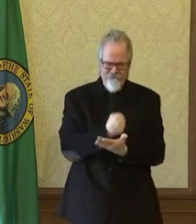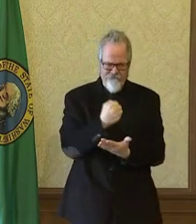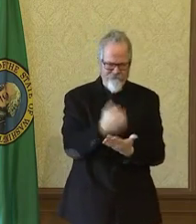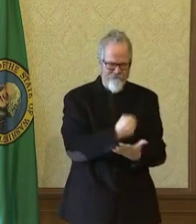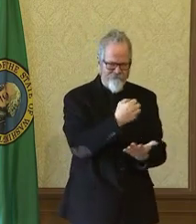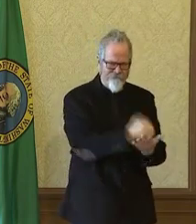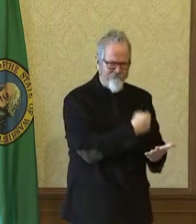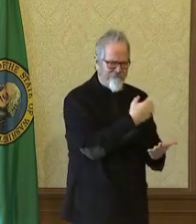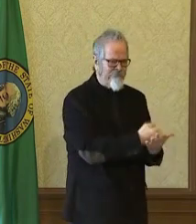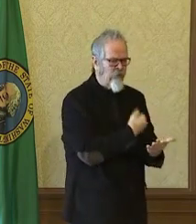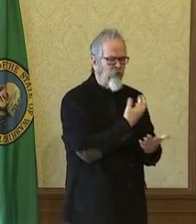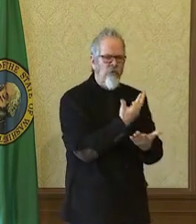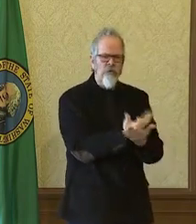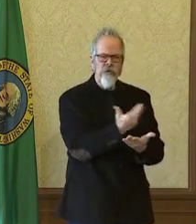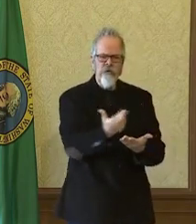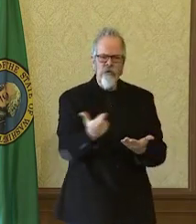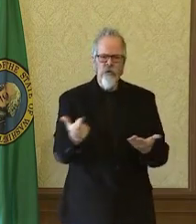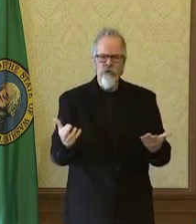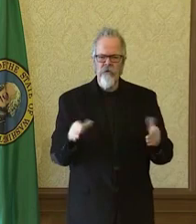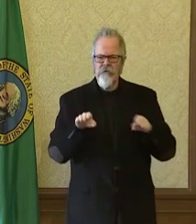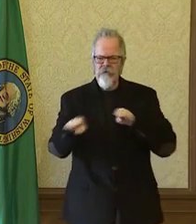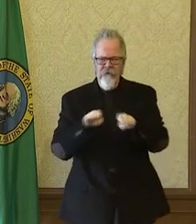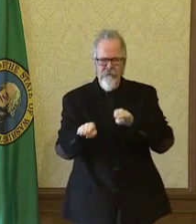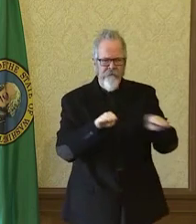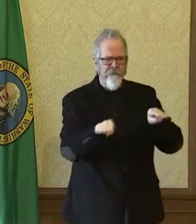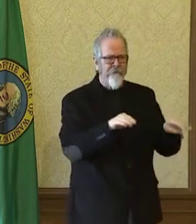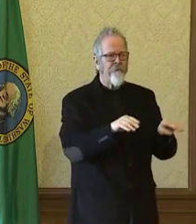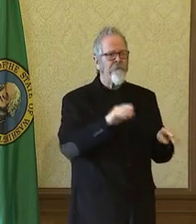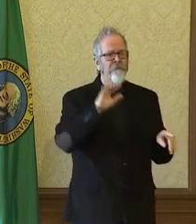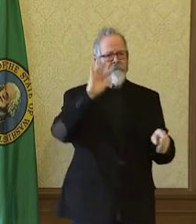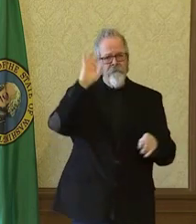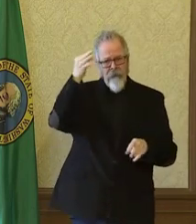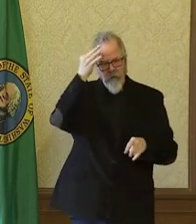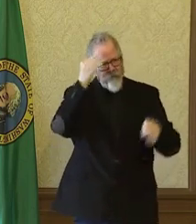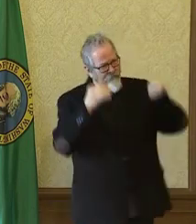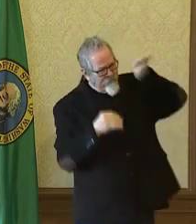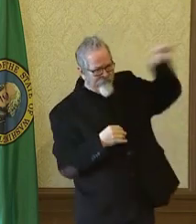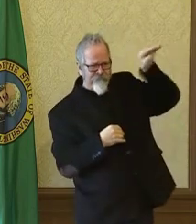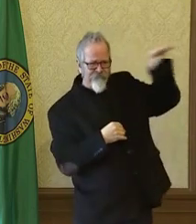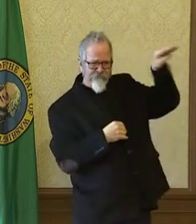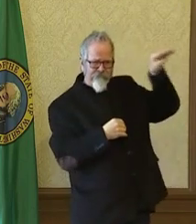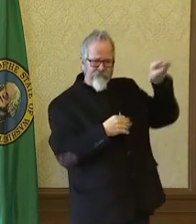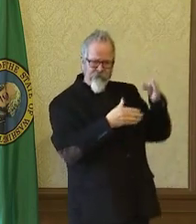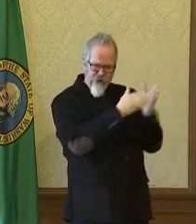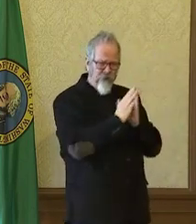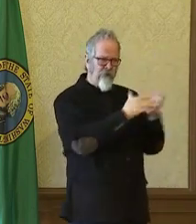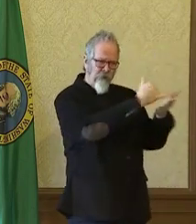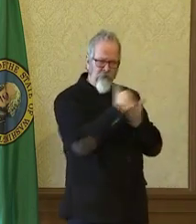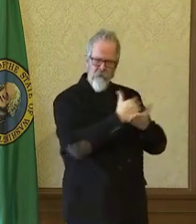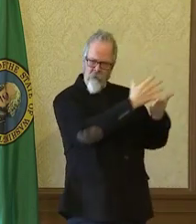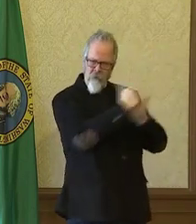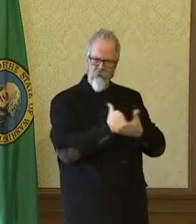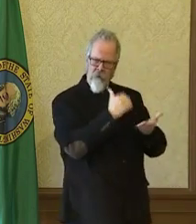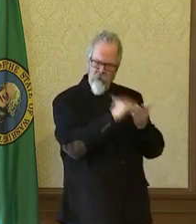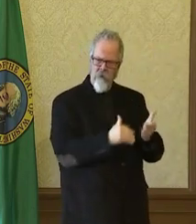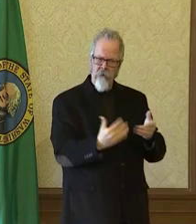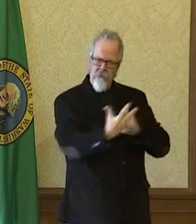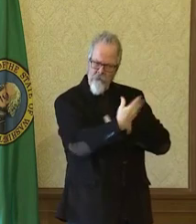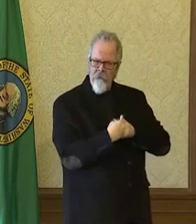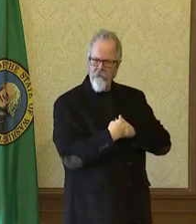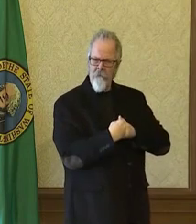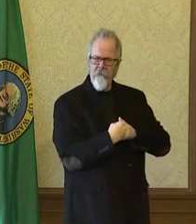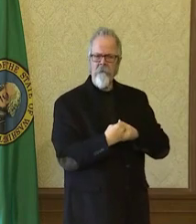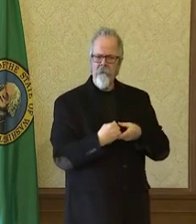as well. So we're making some steps today that you might think of some short-term steps with many